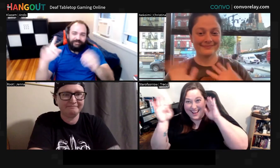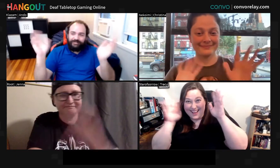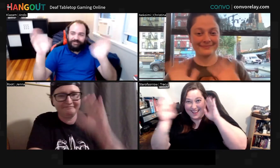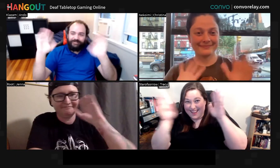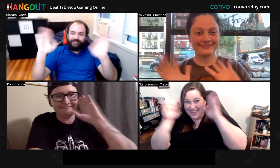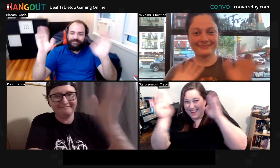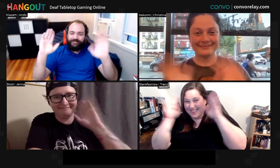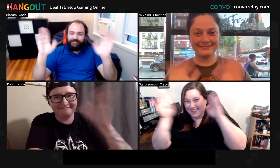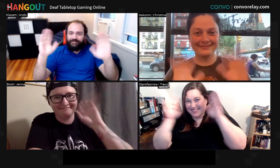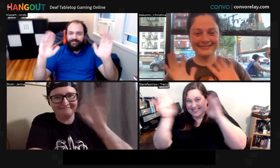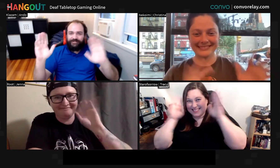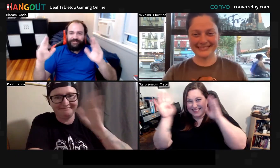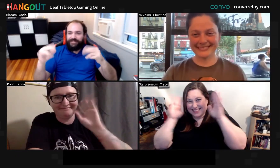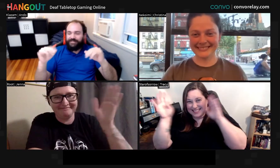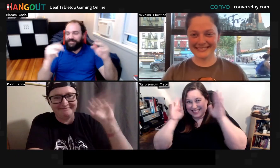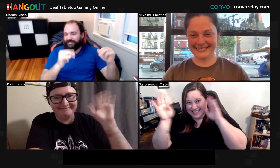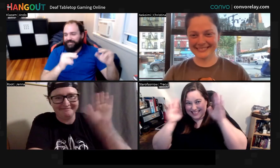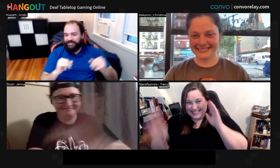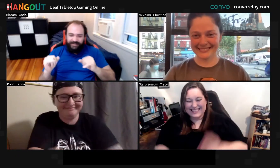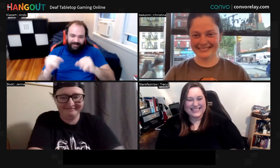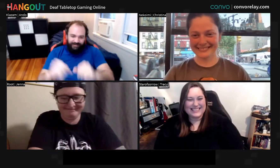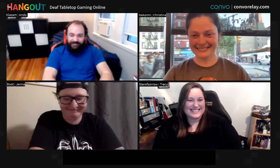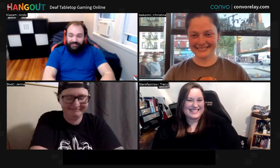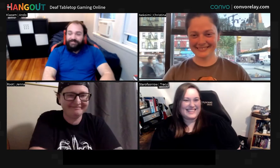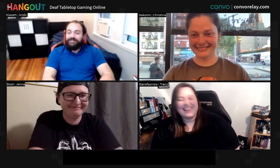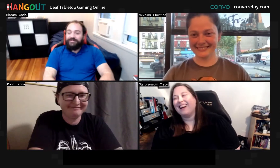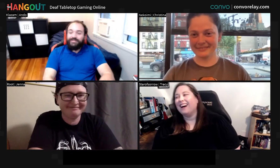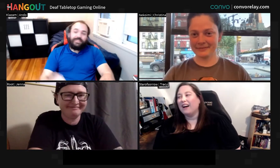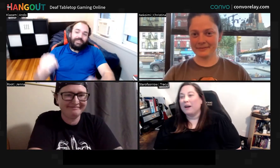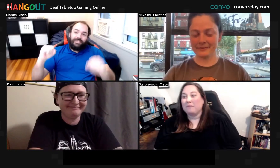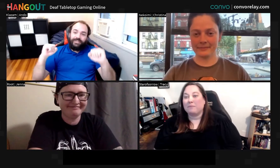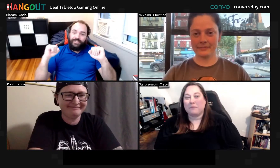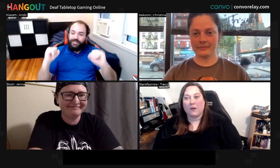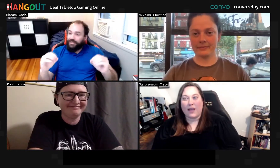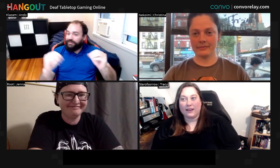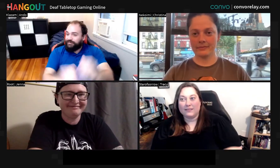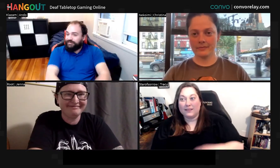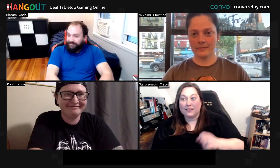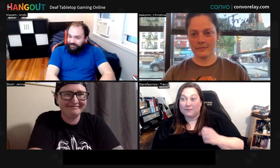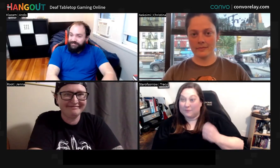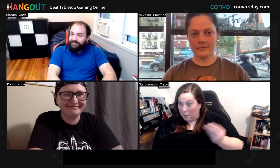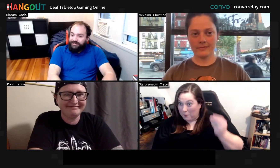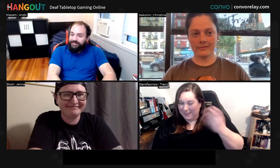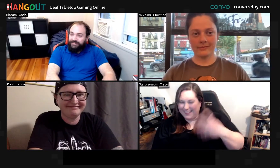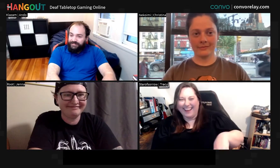Hello, everyone. How are you? Hey, how you doing? Hi, everybody. All right.